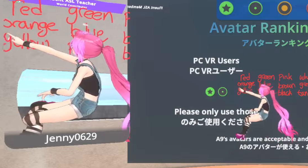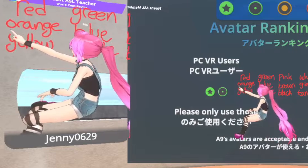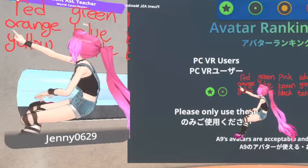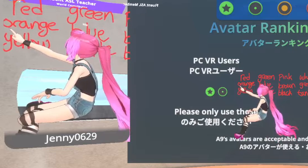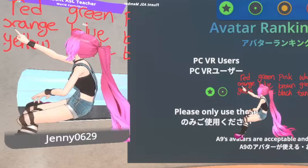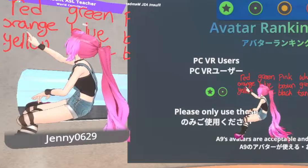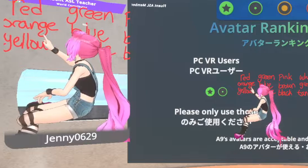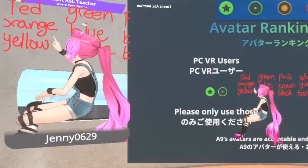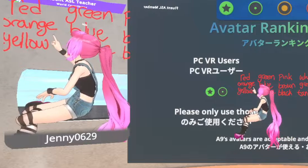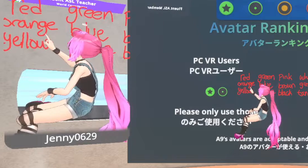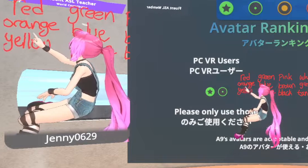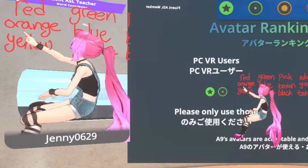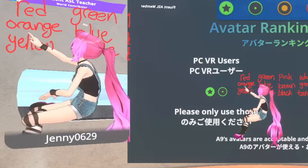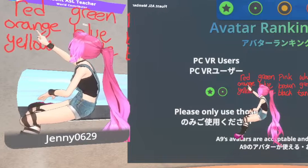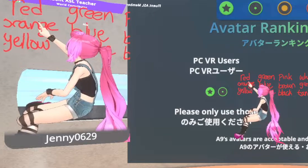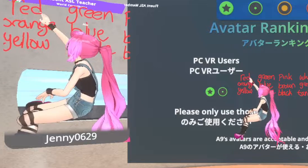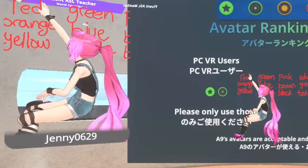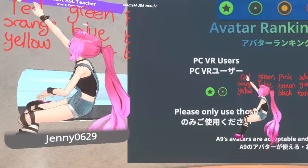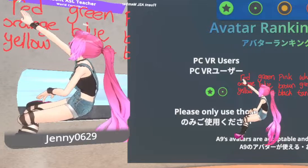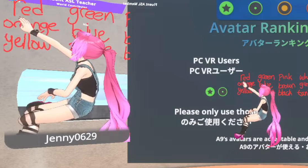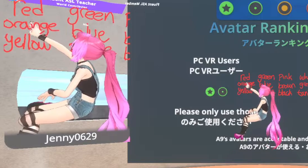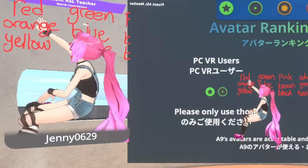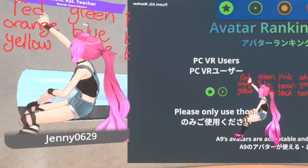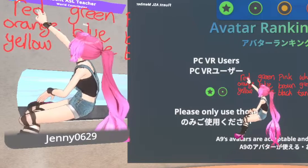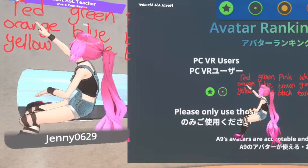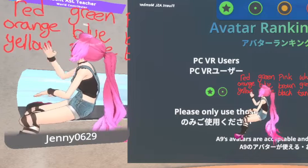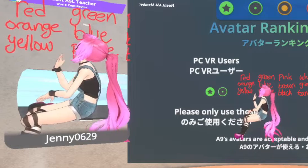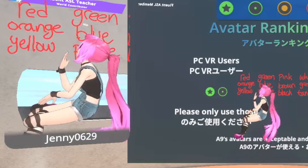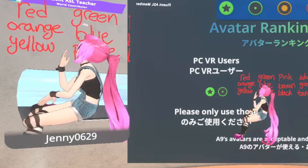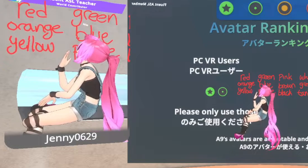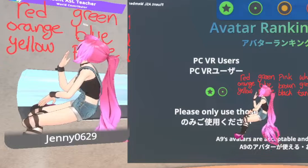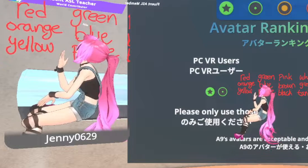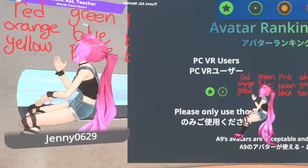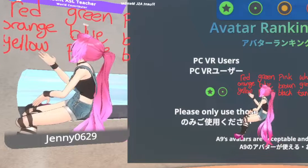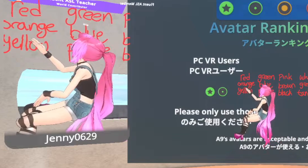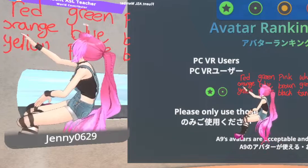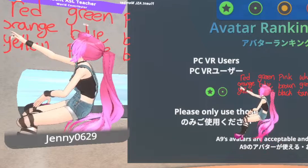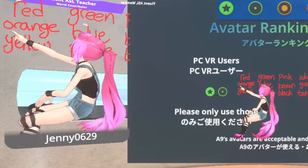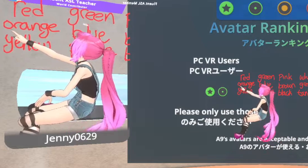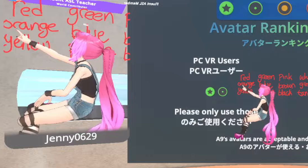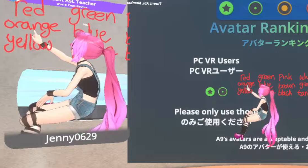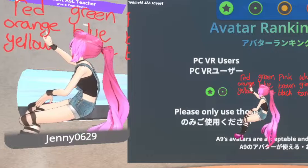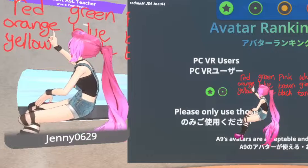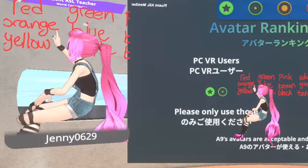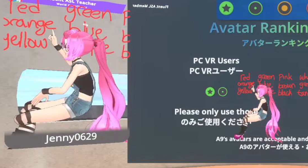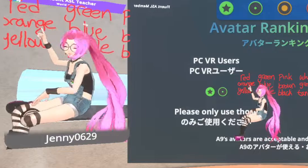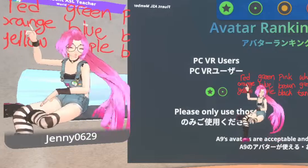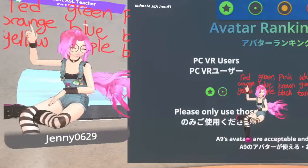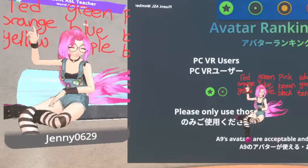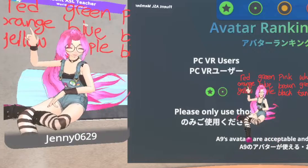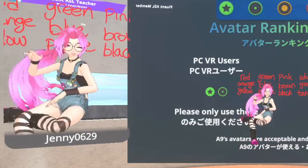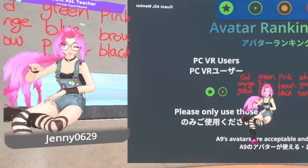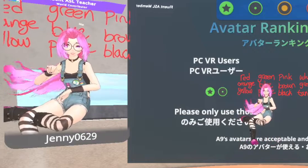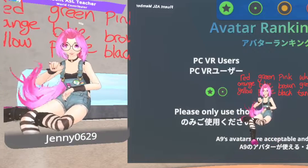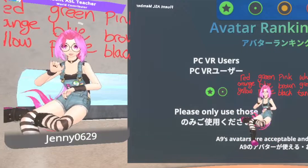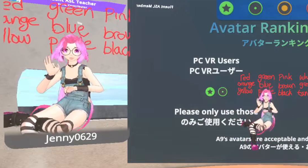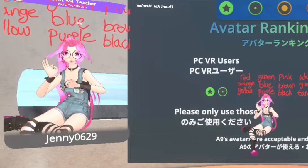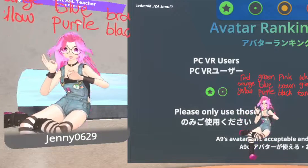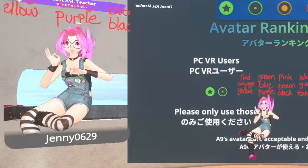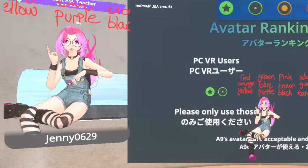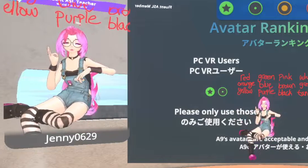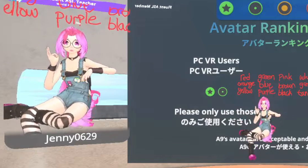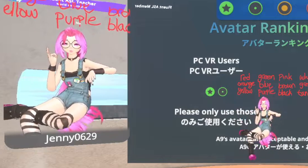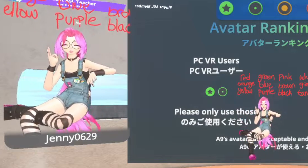simple. Orange also is going to be on your mouth area, because orange is the same